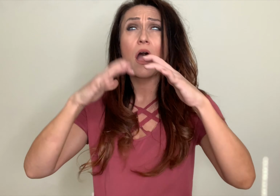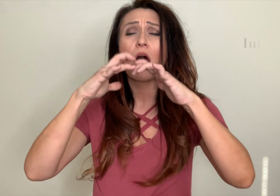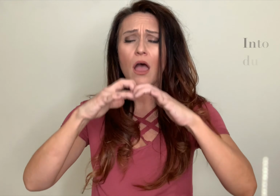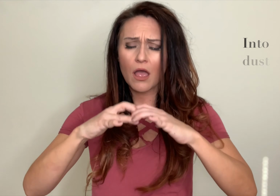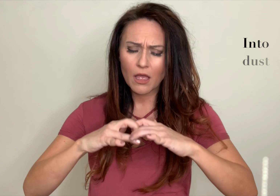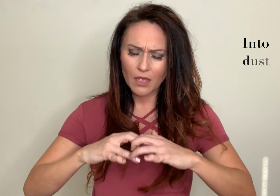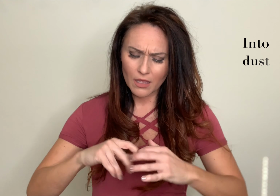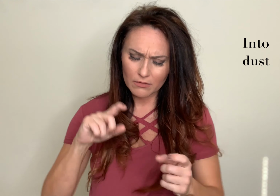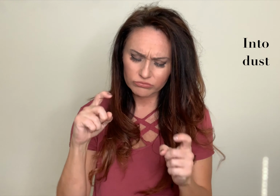speak life